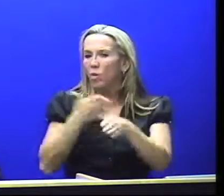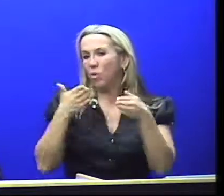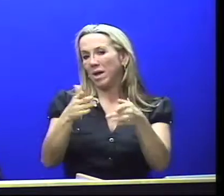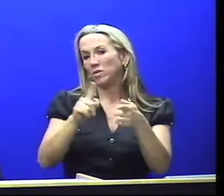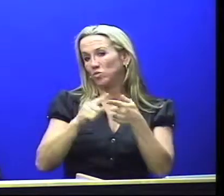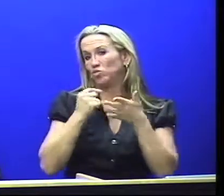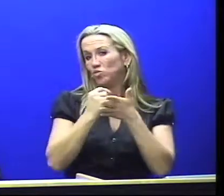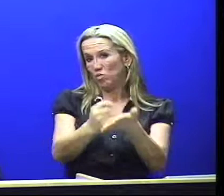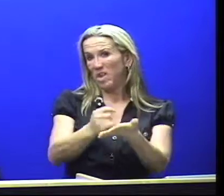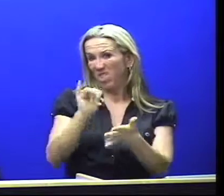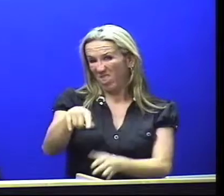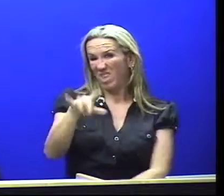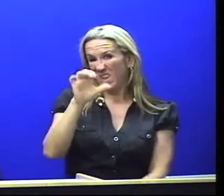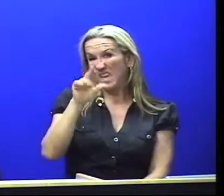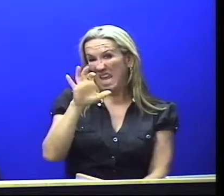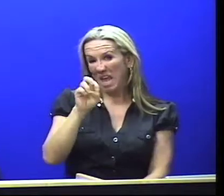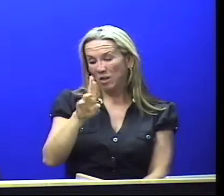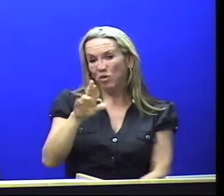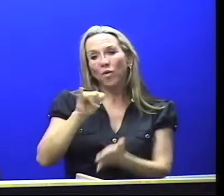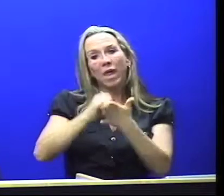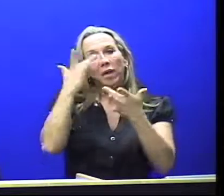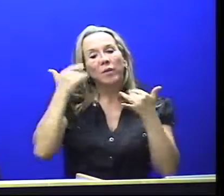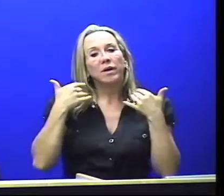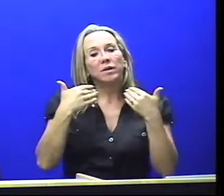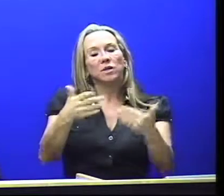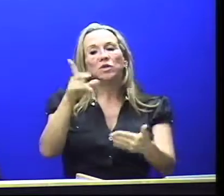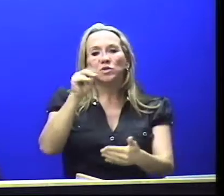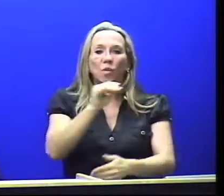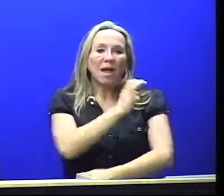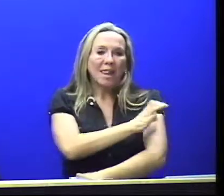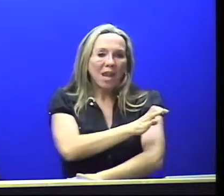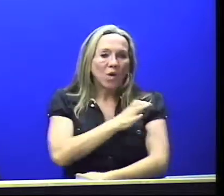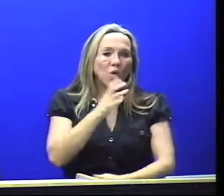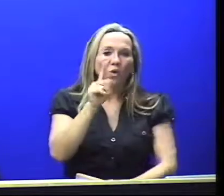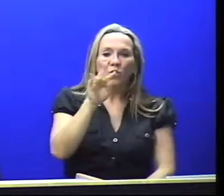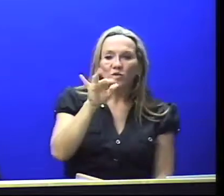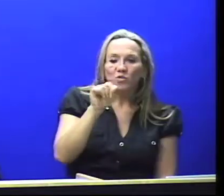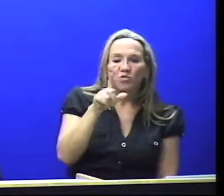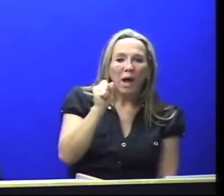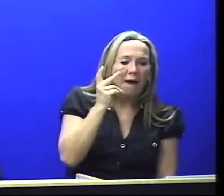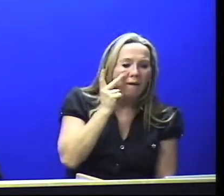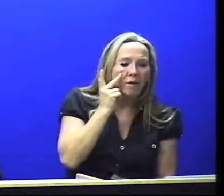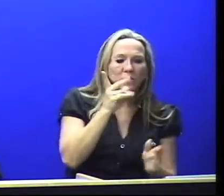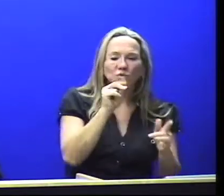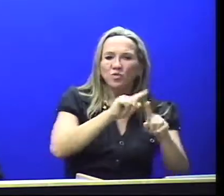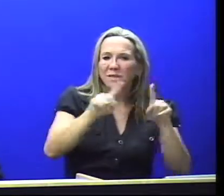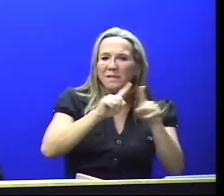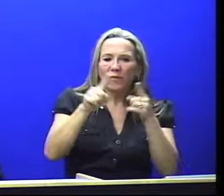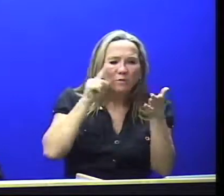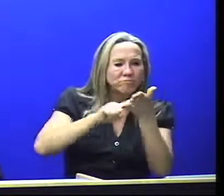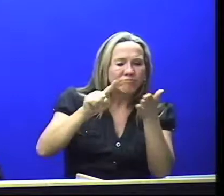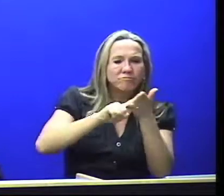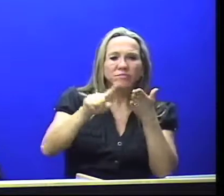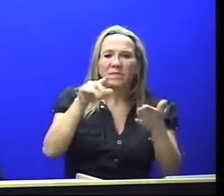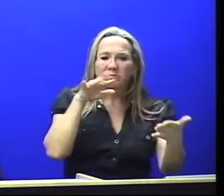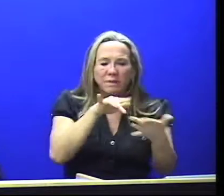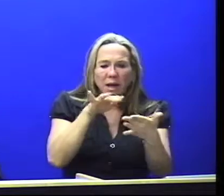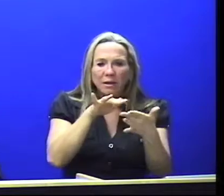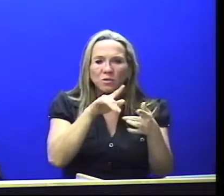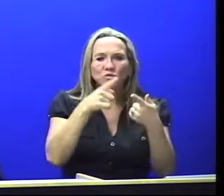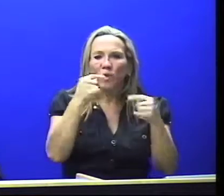cancers. And so they do studies or clinical trials to try and find better